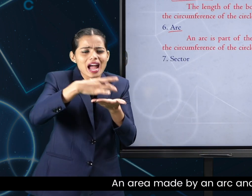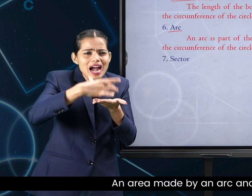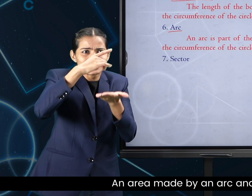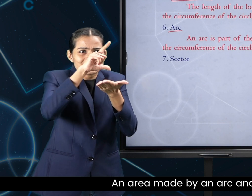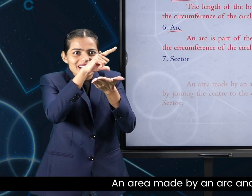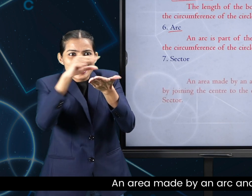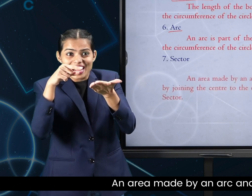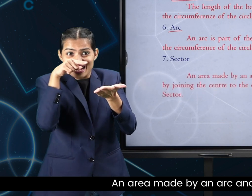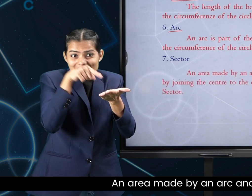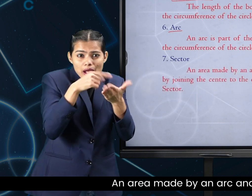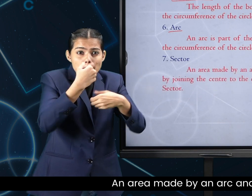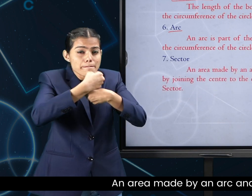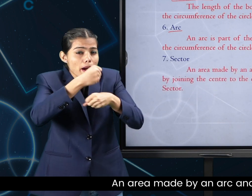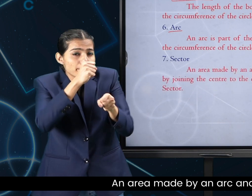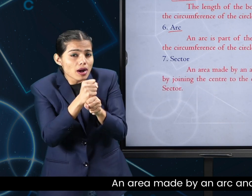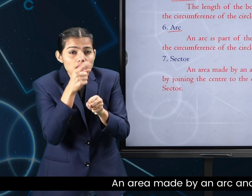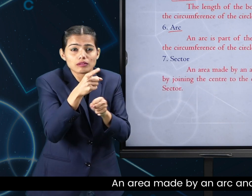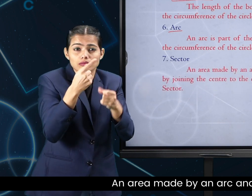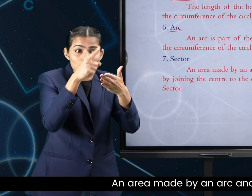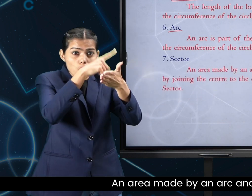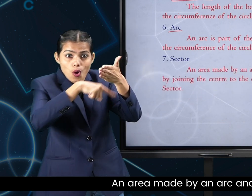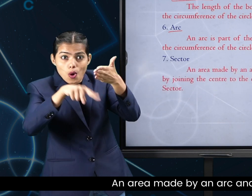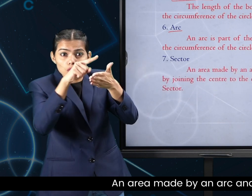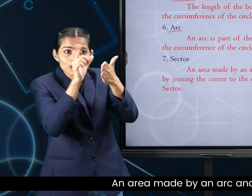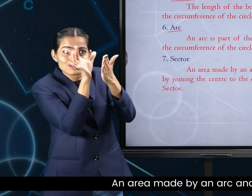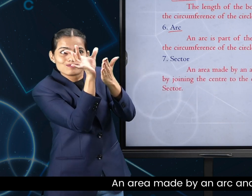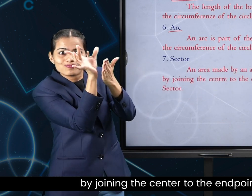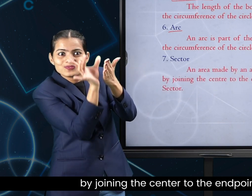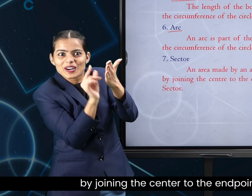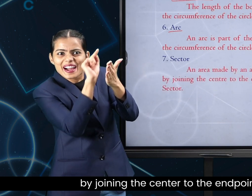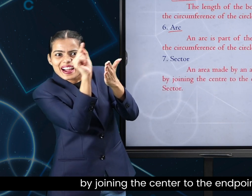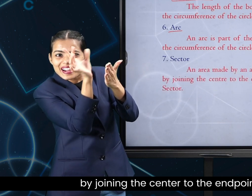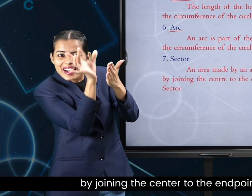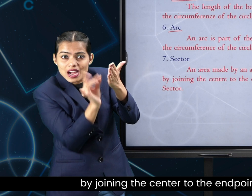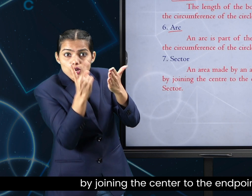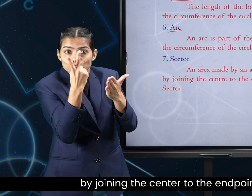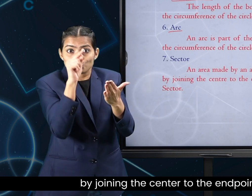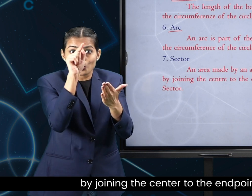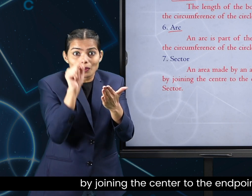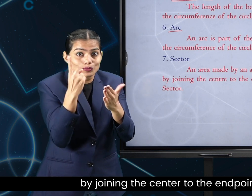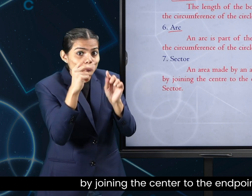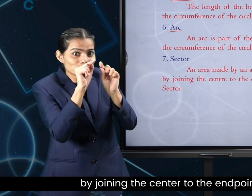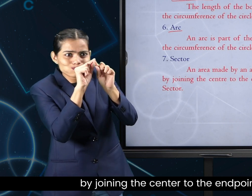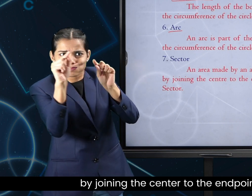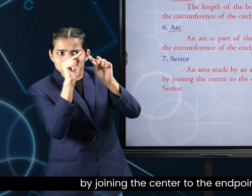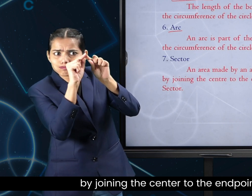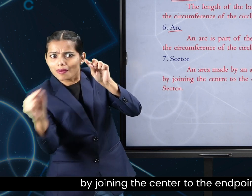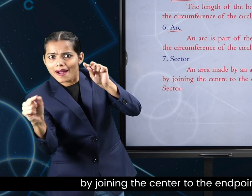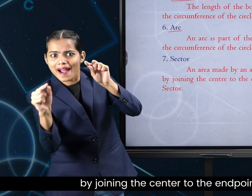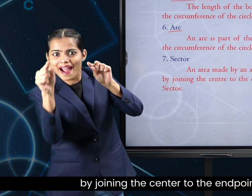An area made by an arc and 2 radii of the circle by joining the center to the end points of the arc is